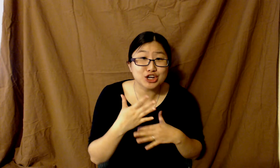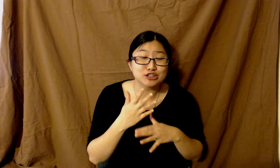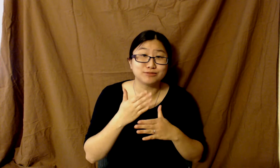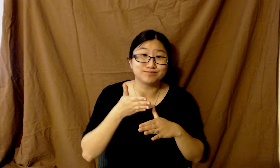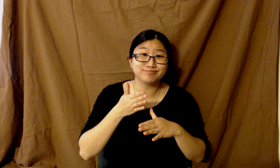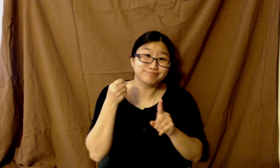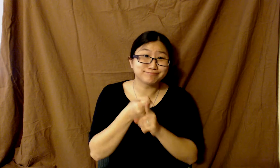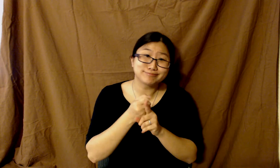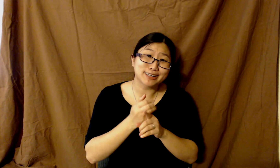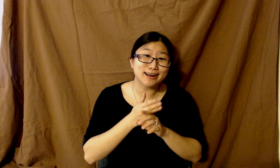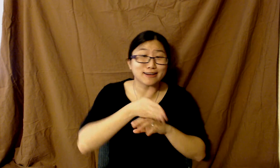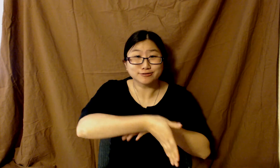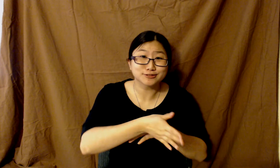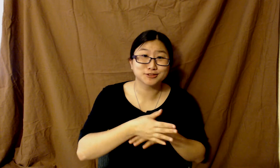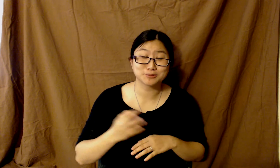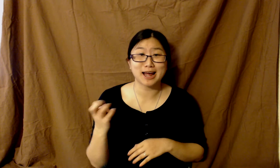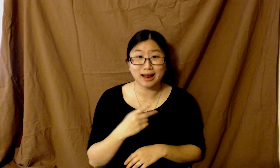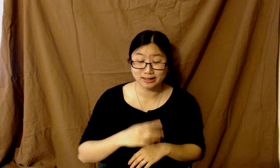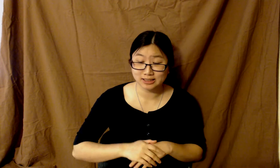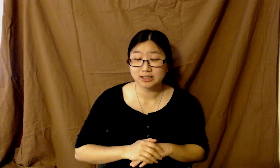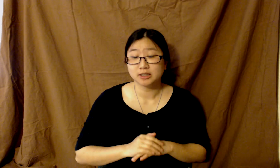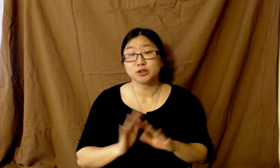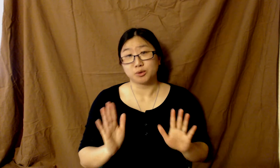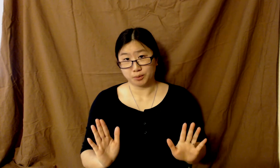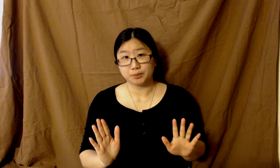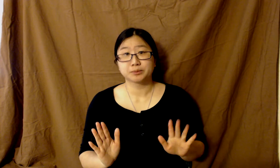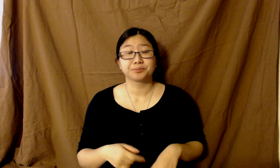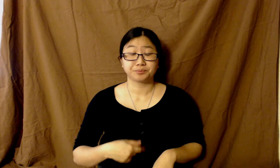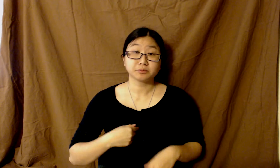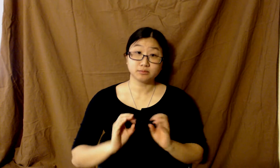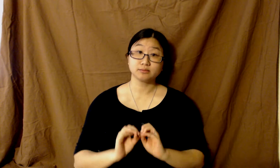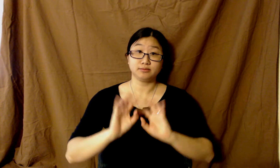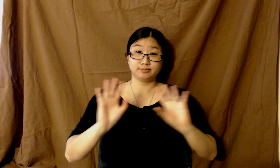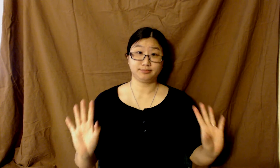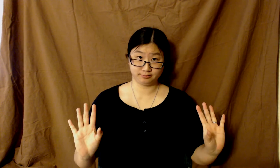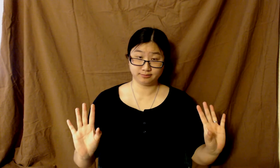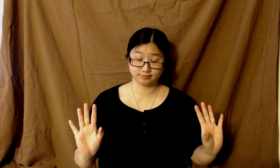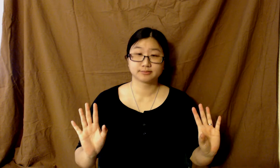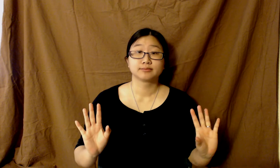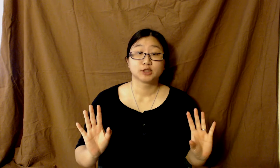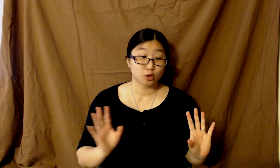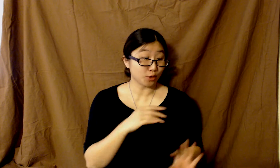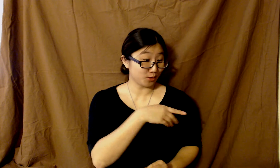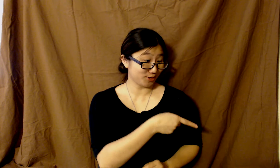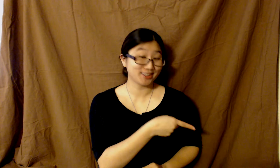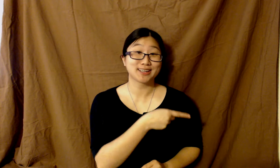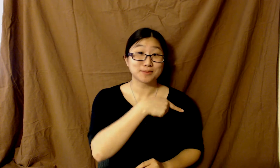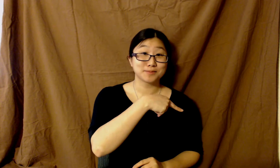careful and be clear, though. I do not think that canine PTSD is the same as human PTSD. But I also do